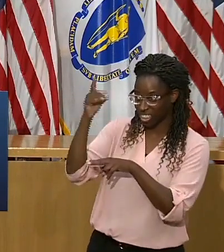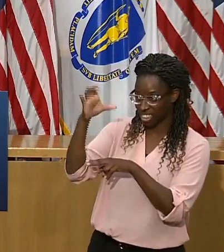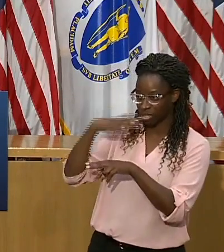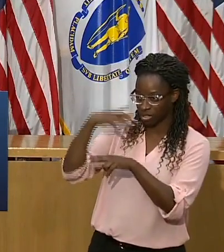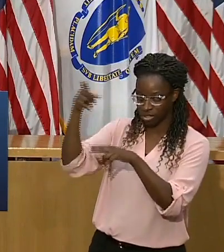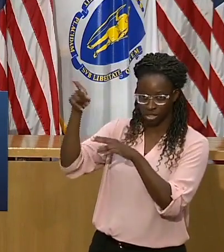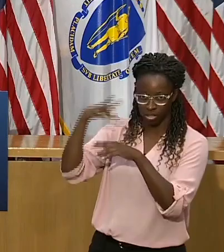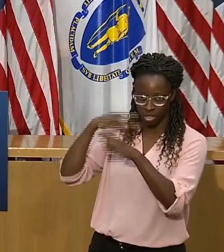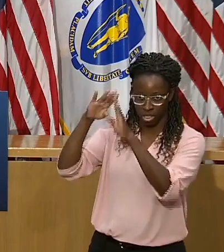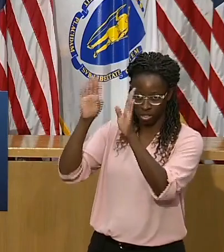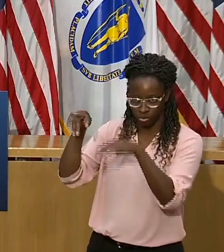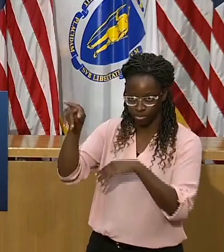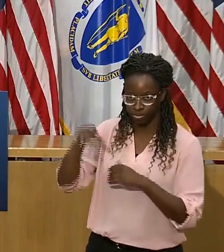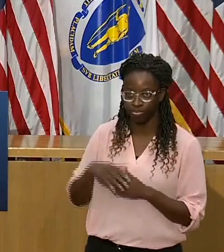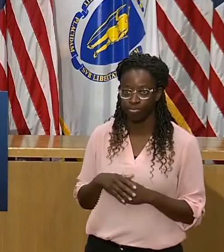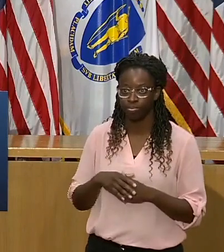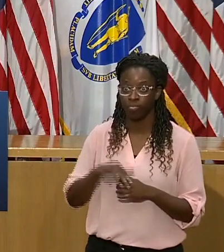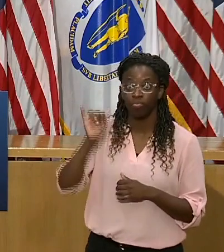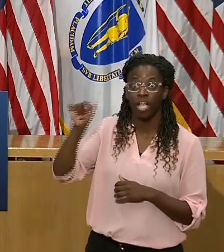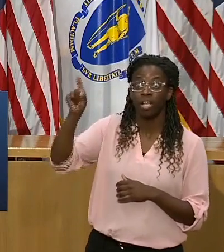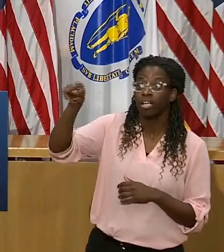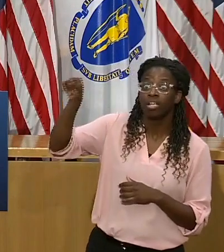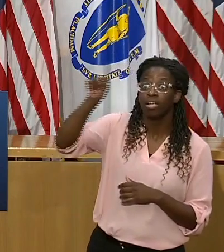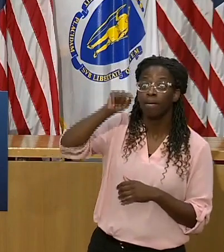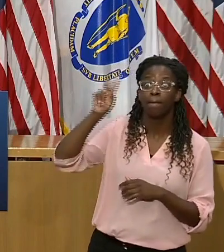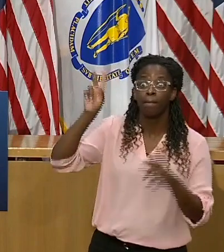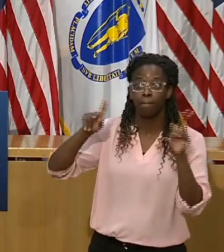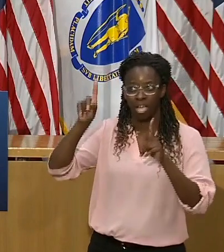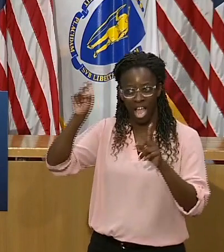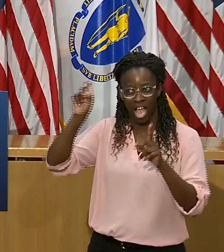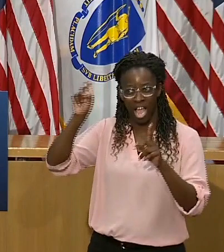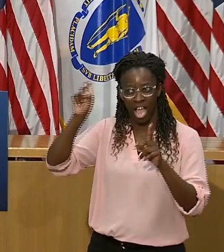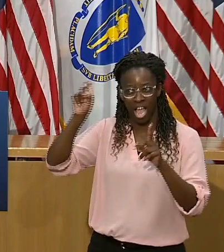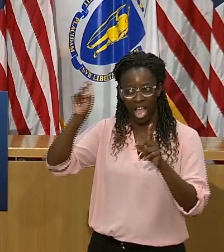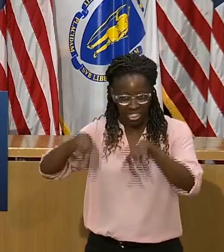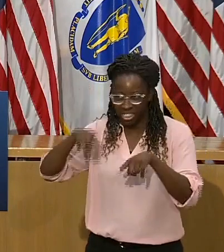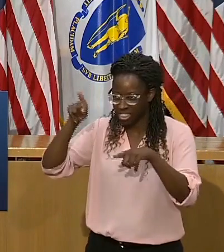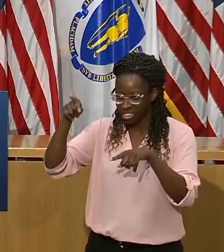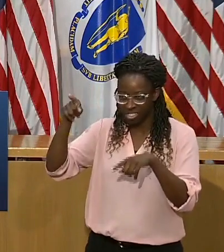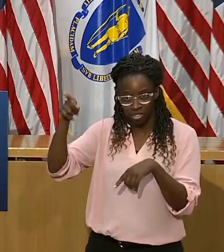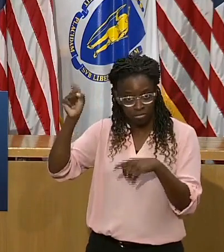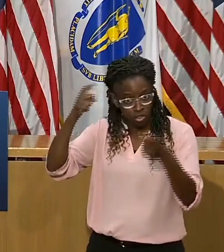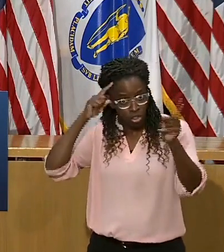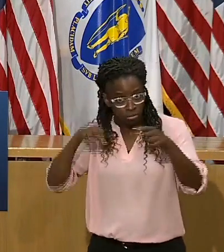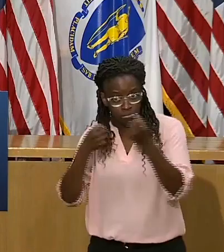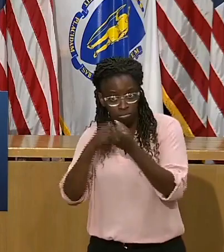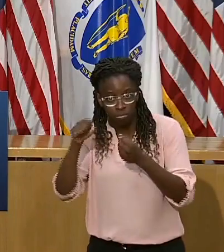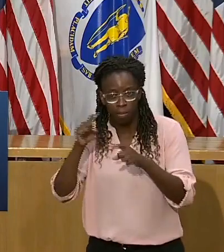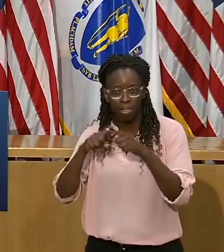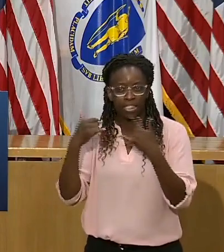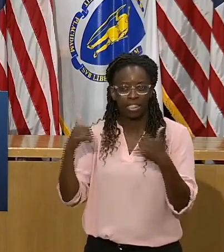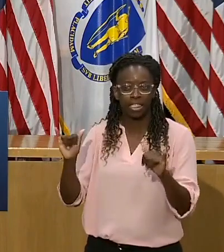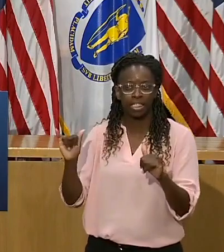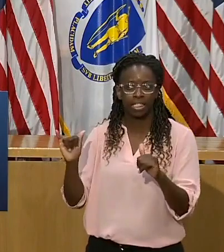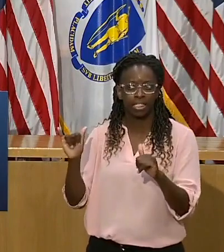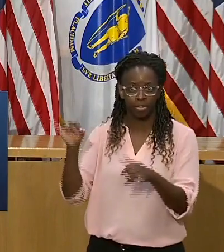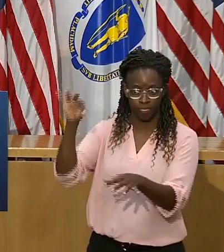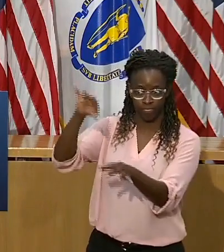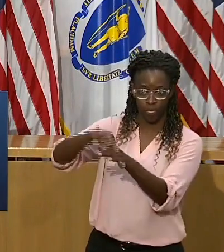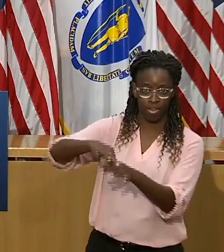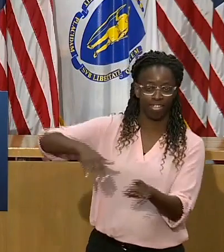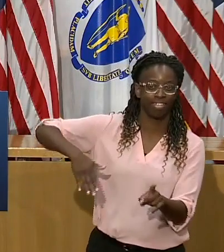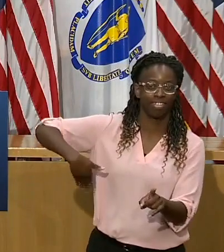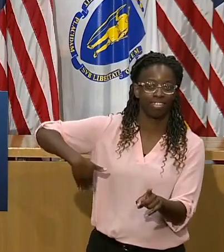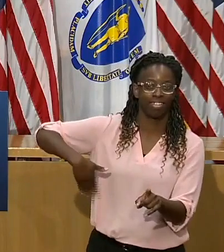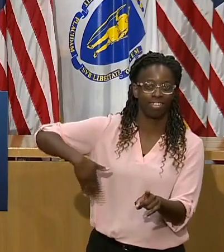the bills that everybody's been kicking around. And the thing that's been frustrating to me is despite that, they haven't been able to come to terms with it. Now, to